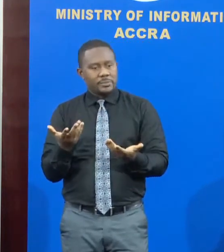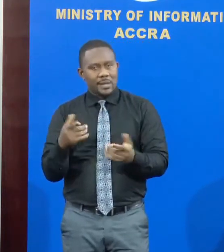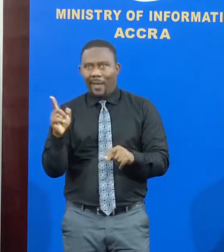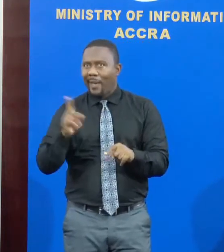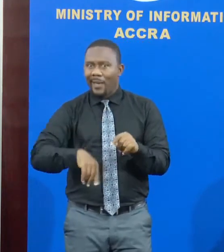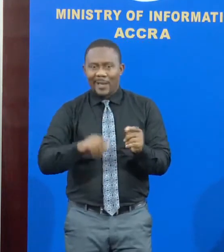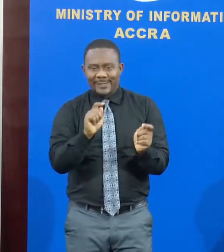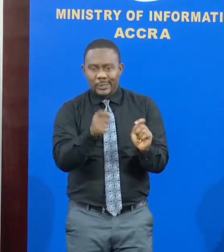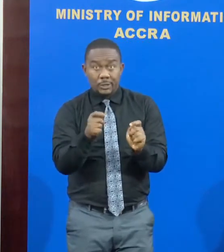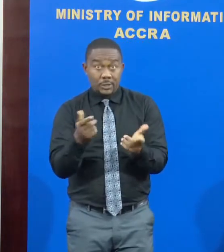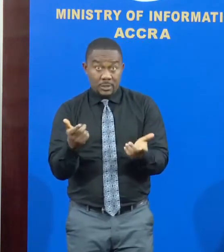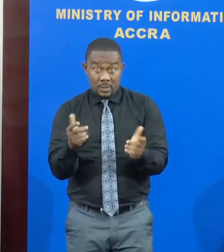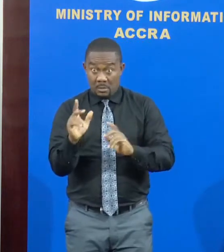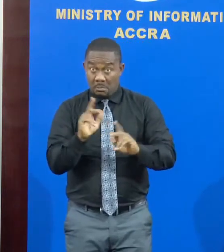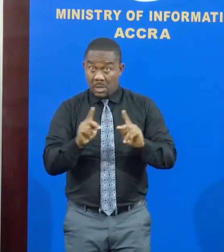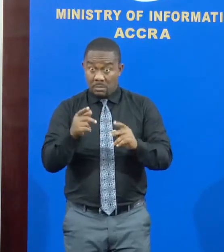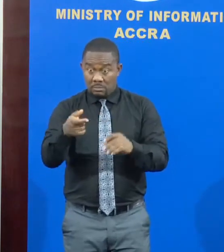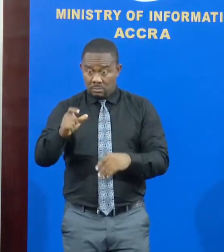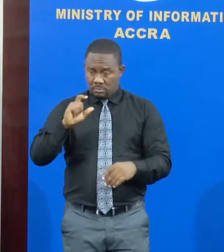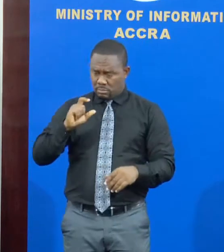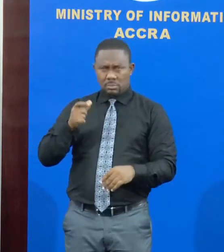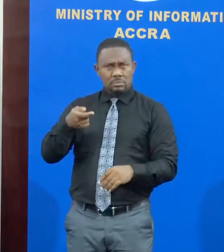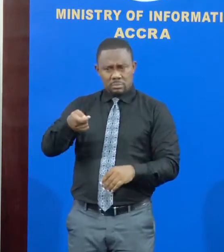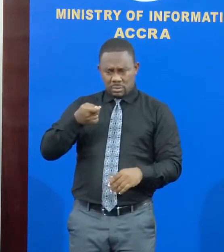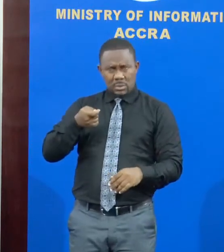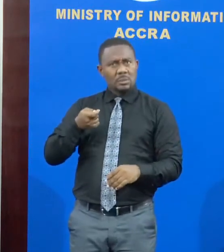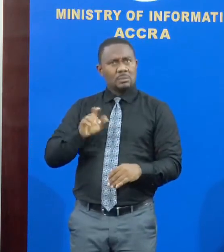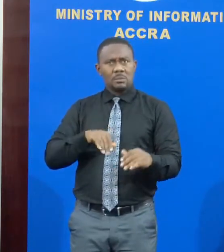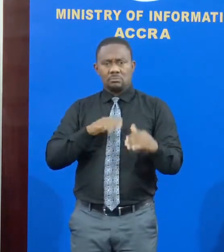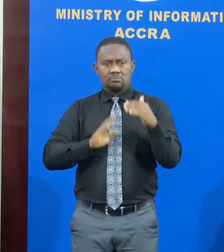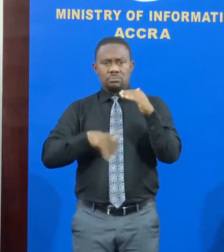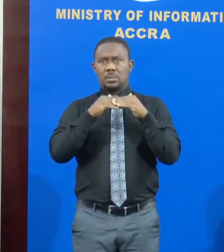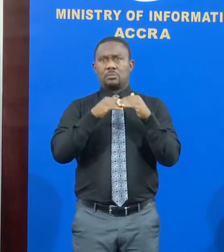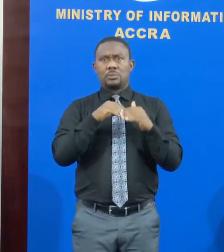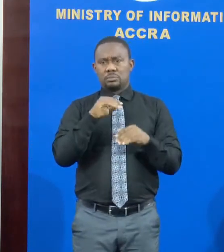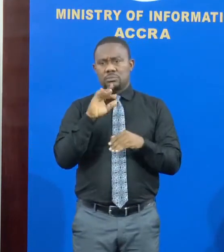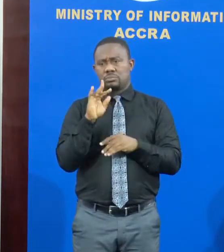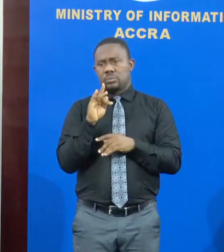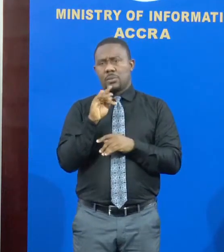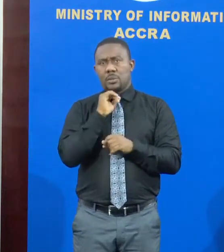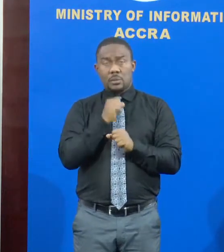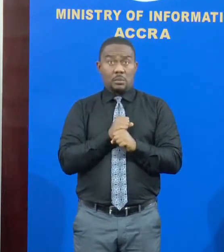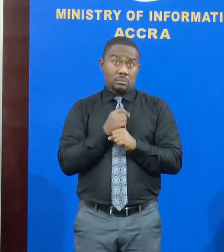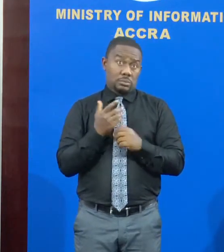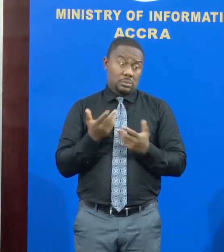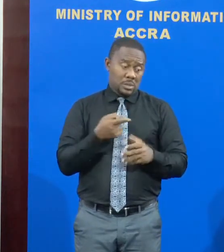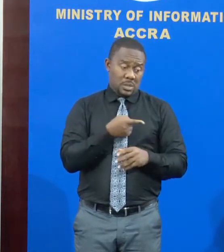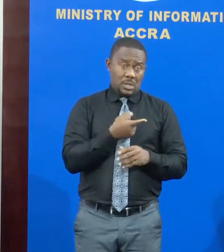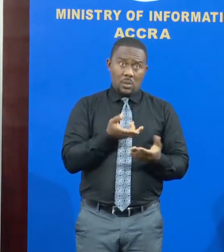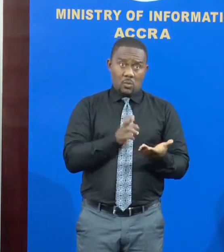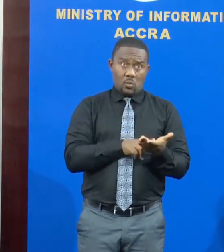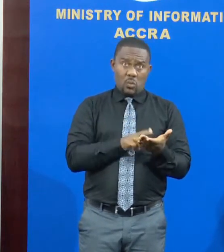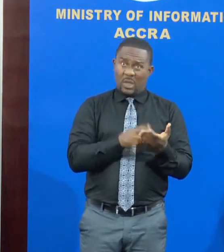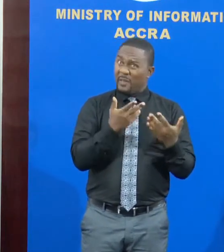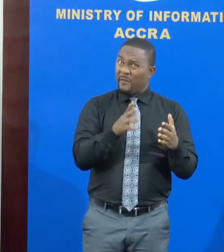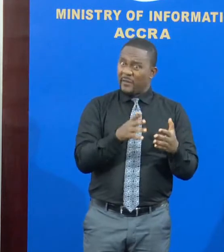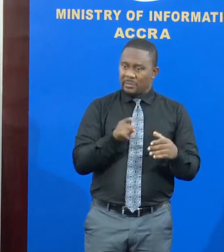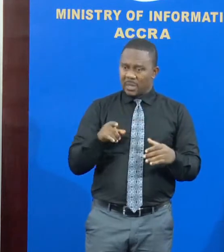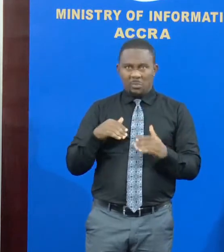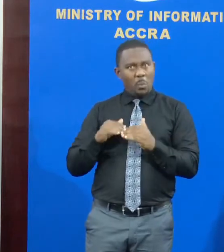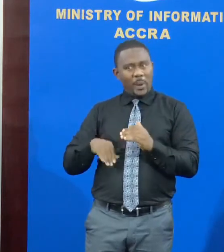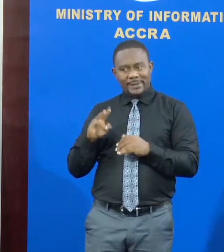updates. Citizens who reach voting age after the closure of the voter register exercise,